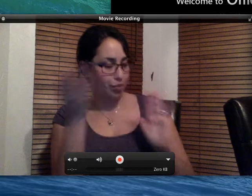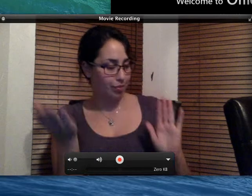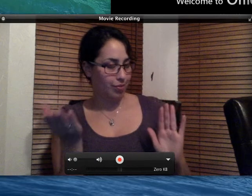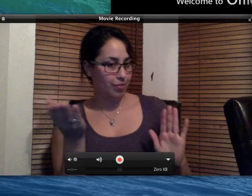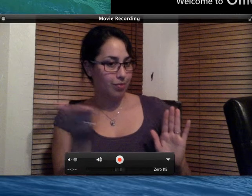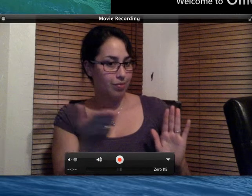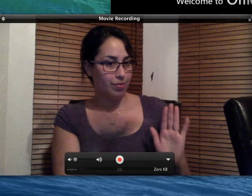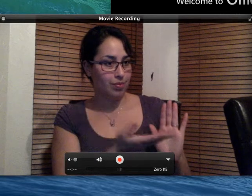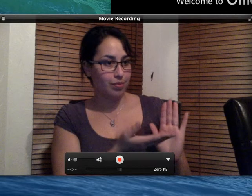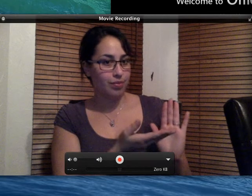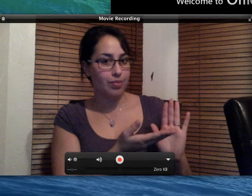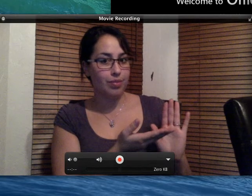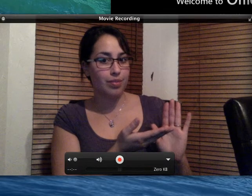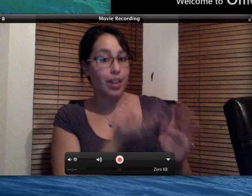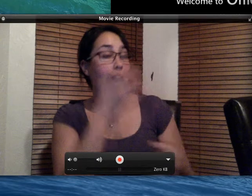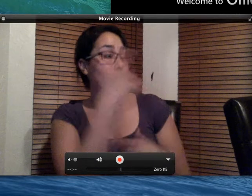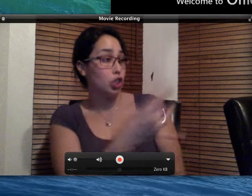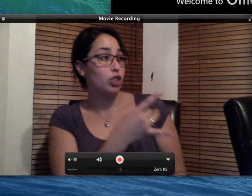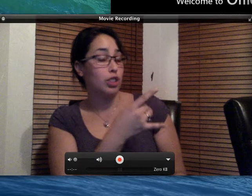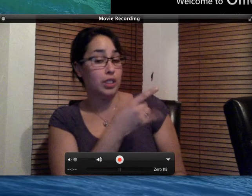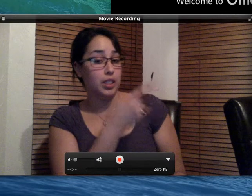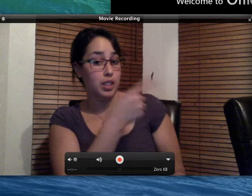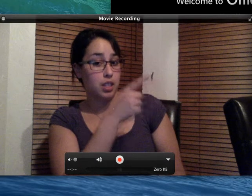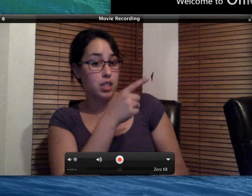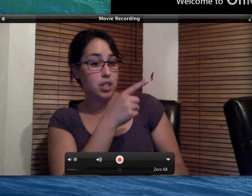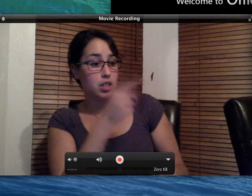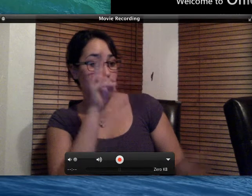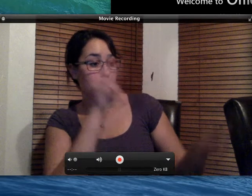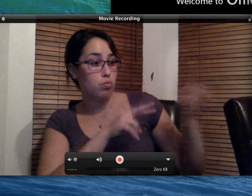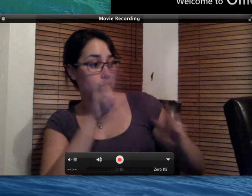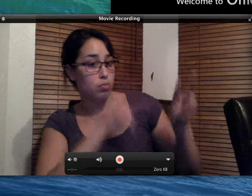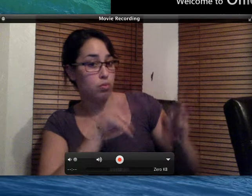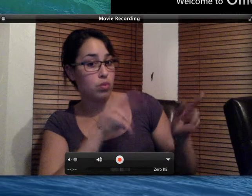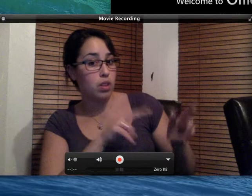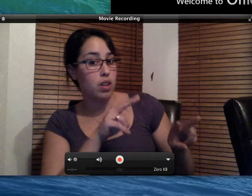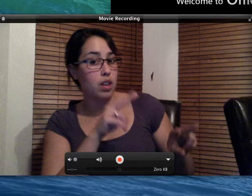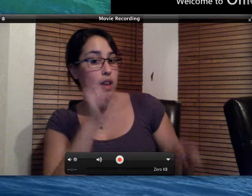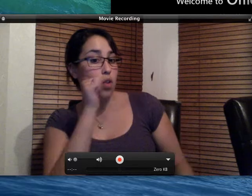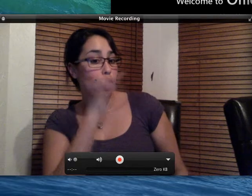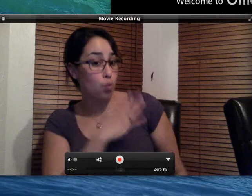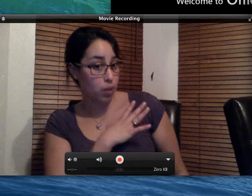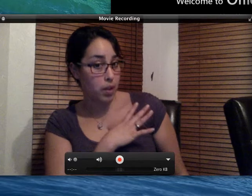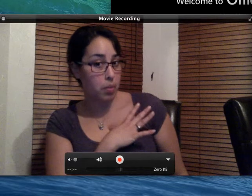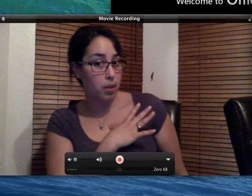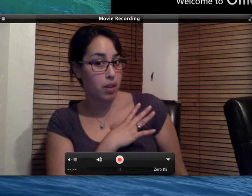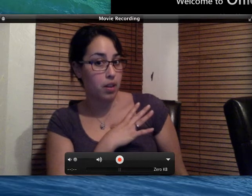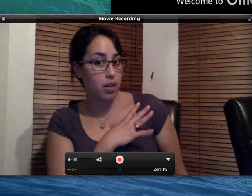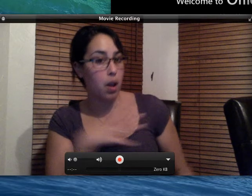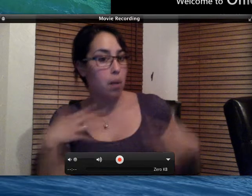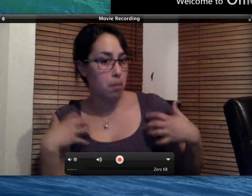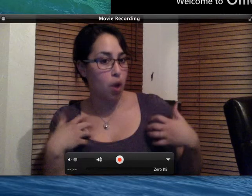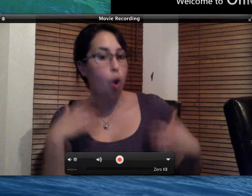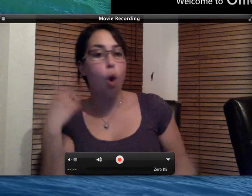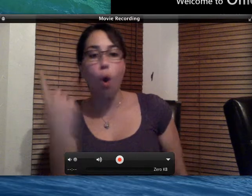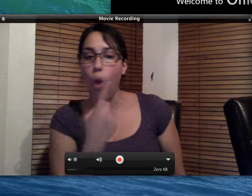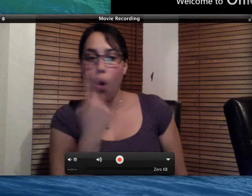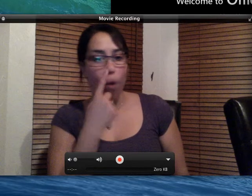And, interestingly, this has been observed in female macaques, but only when mounting another